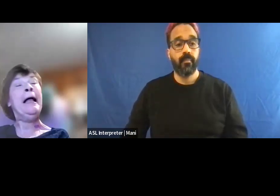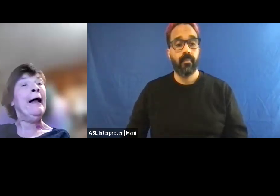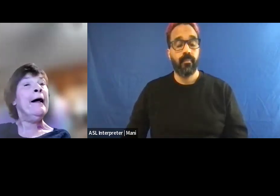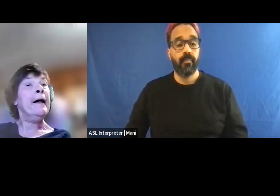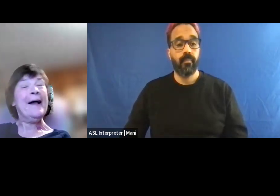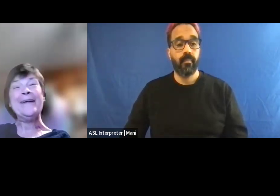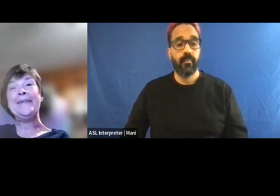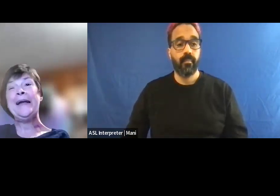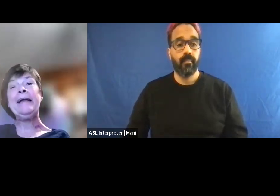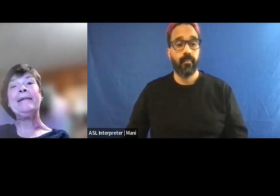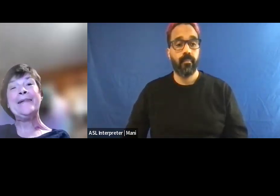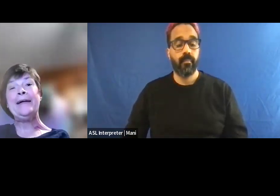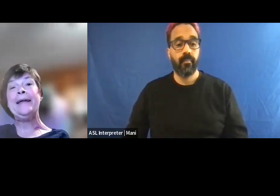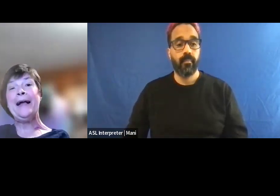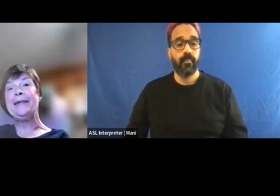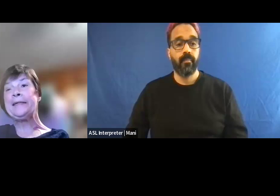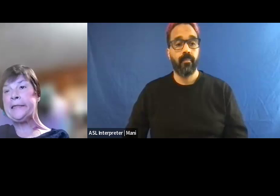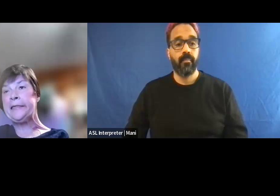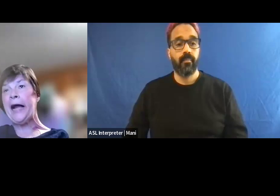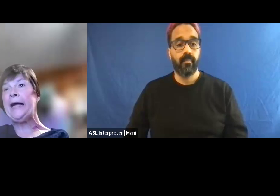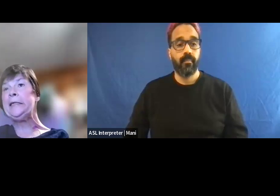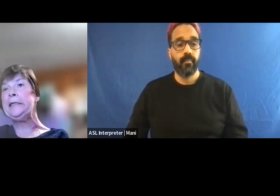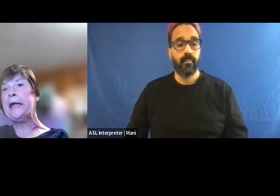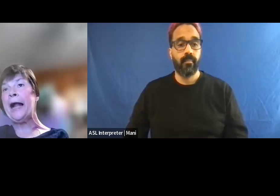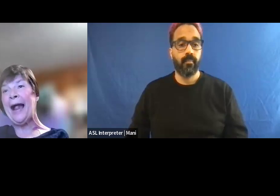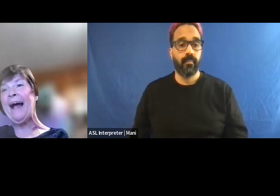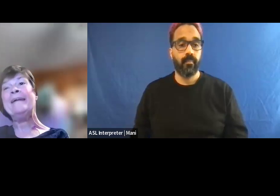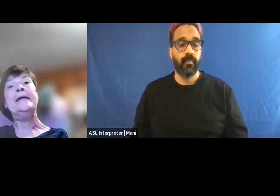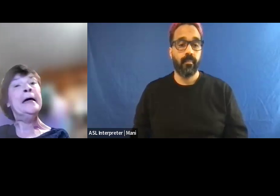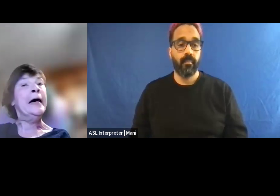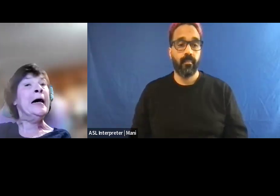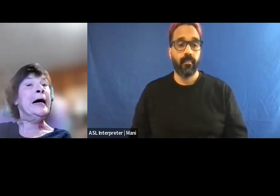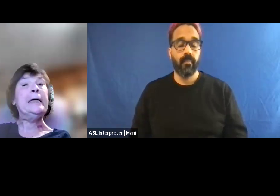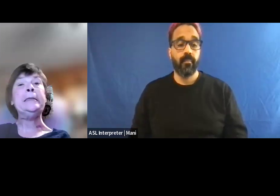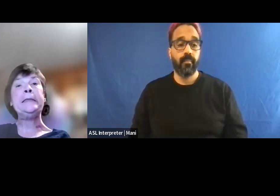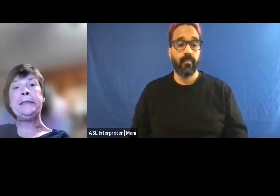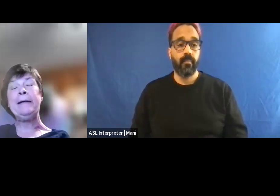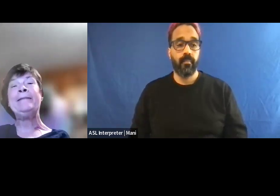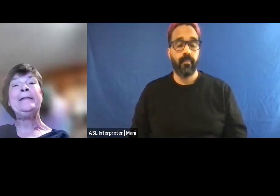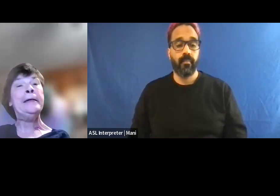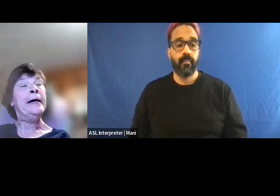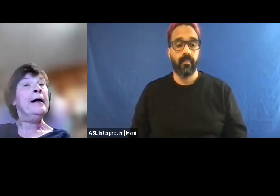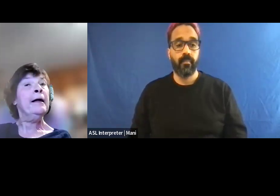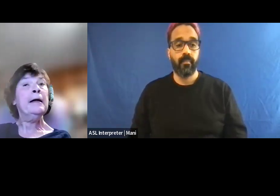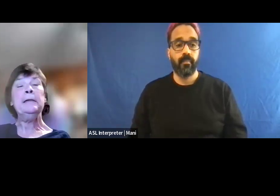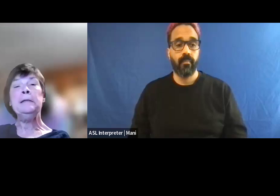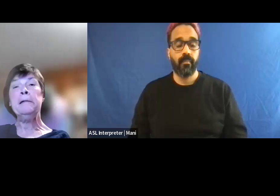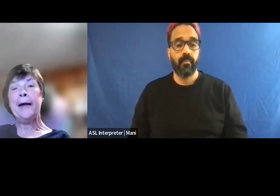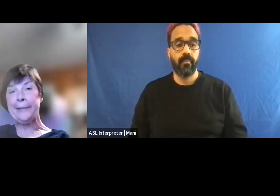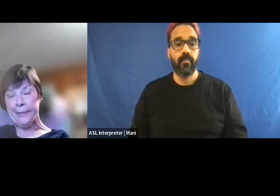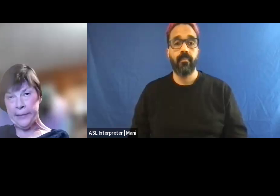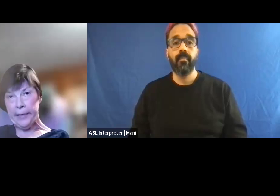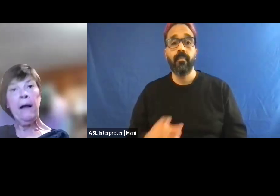because it really was exciting to have a shift